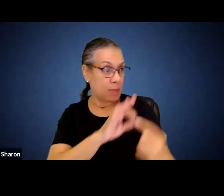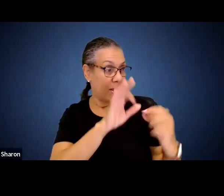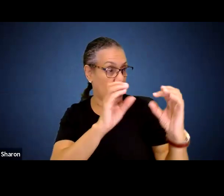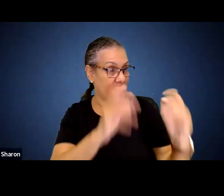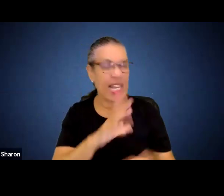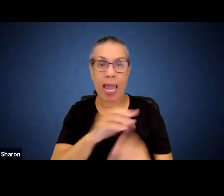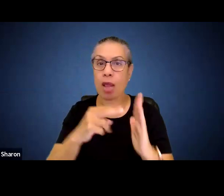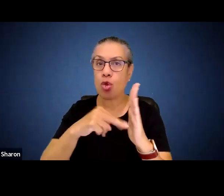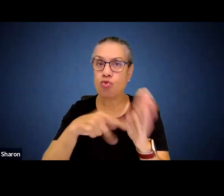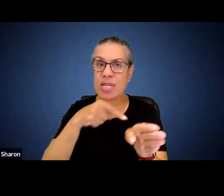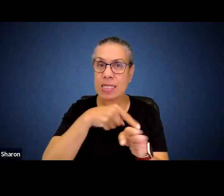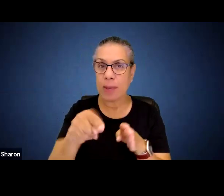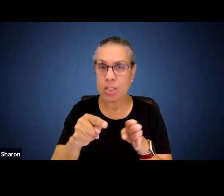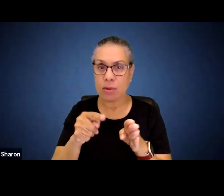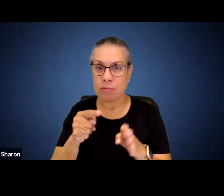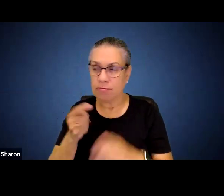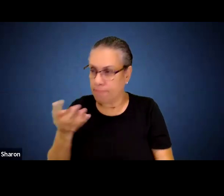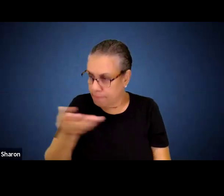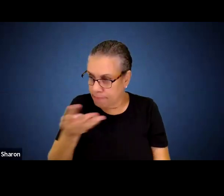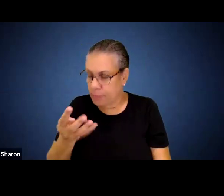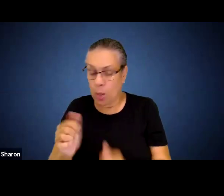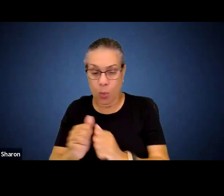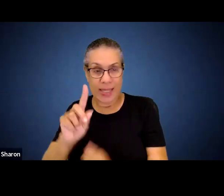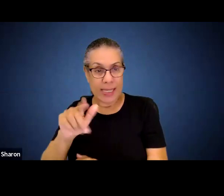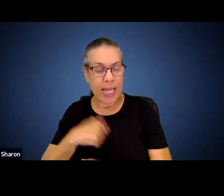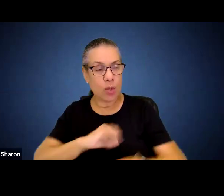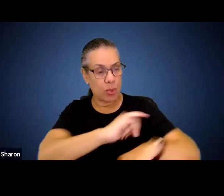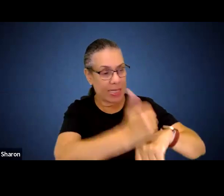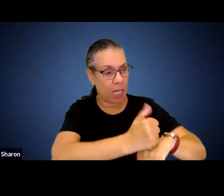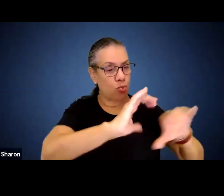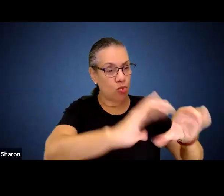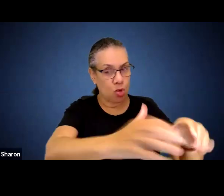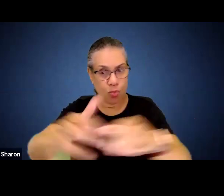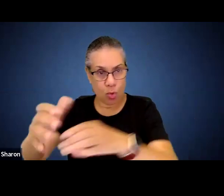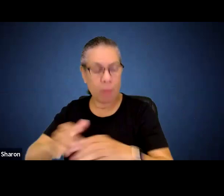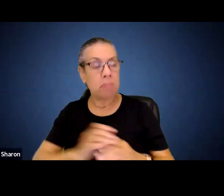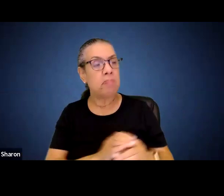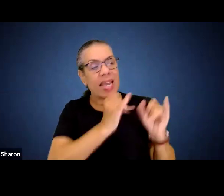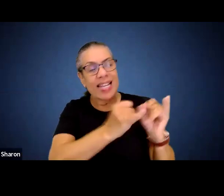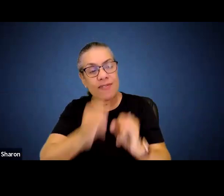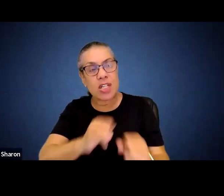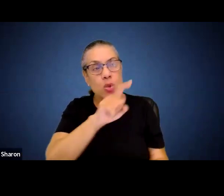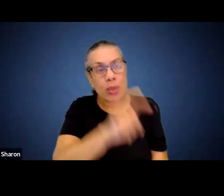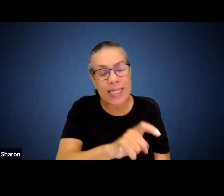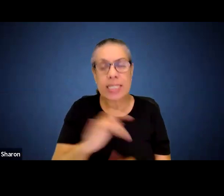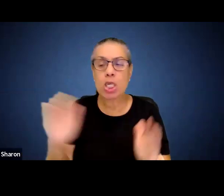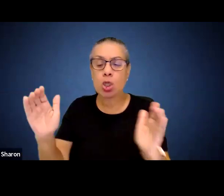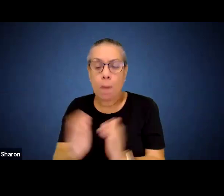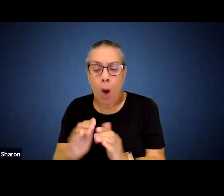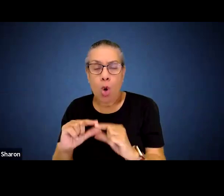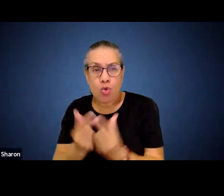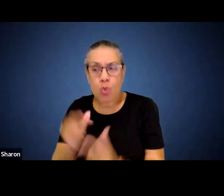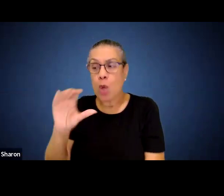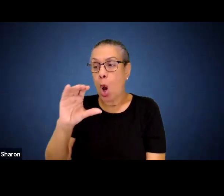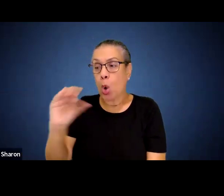reading specialists. Based on the data, we made groups and we were able to address students' individual needs in smaller groups, co-teach